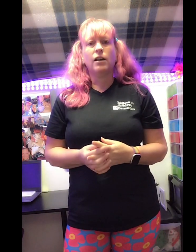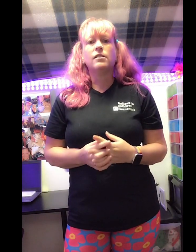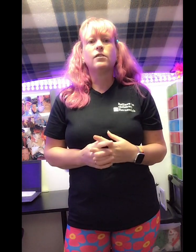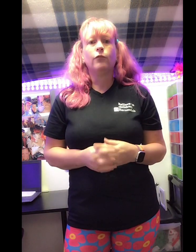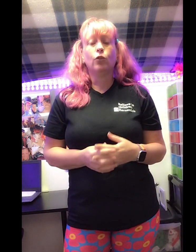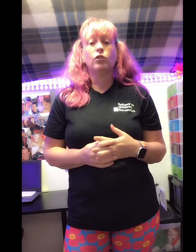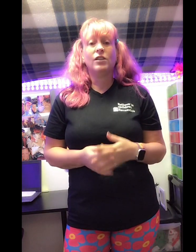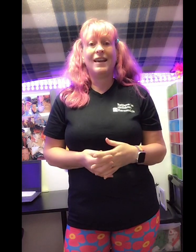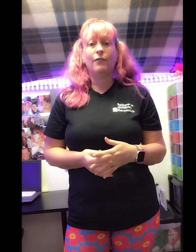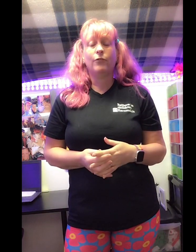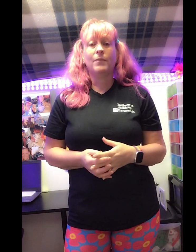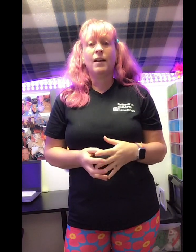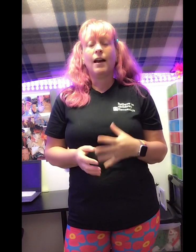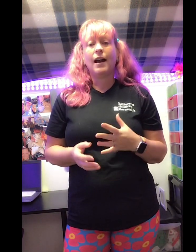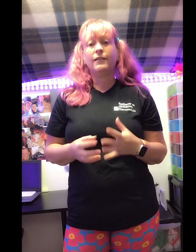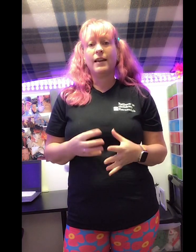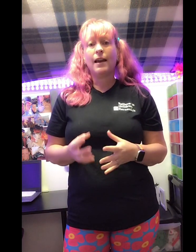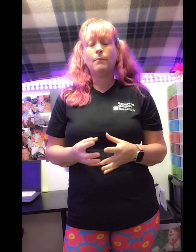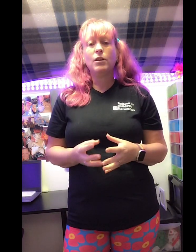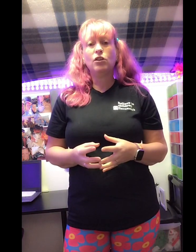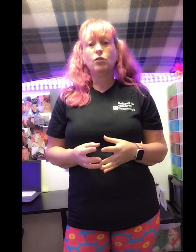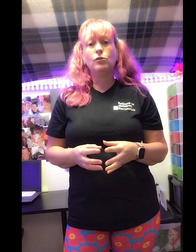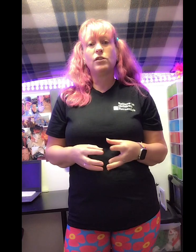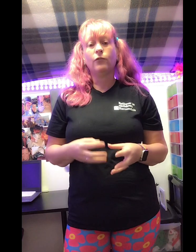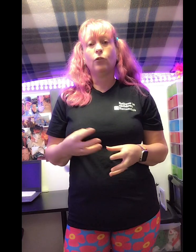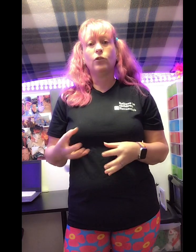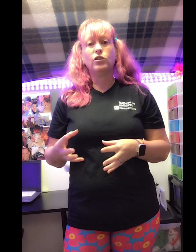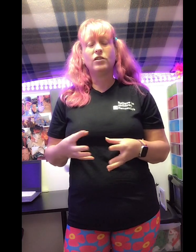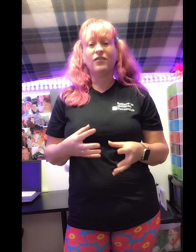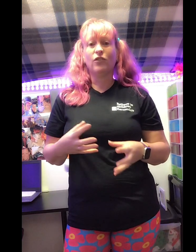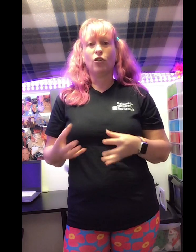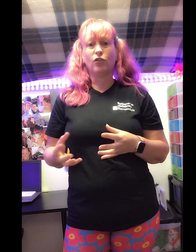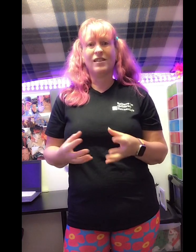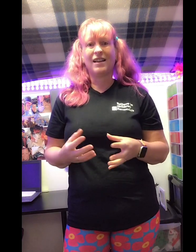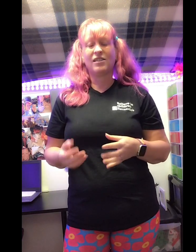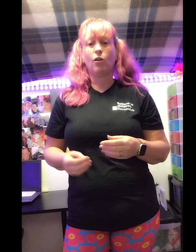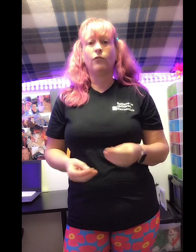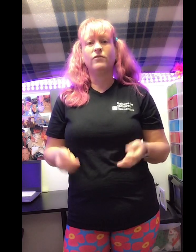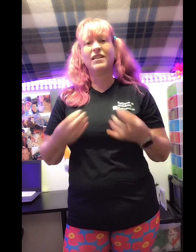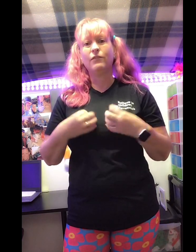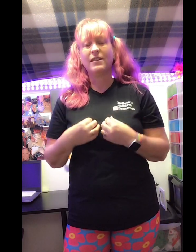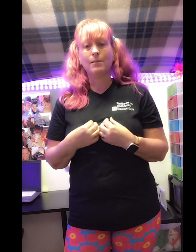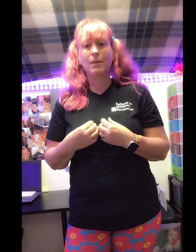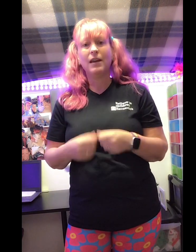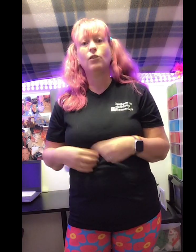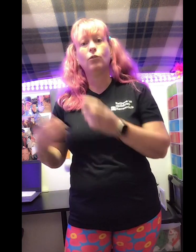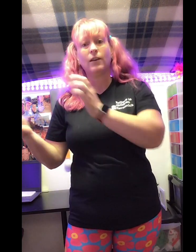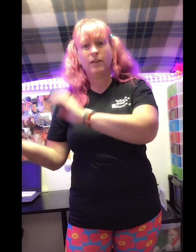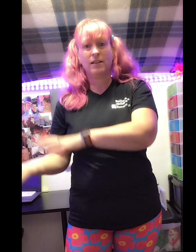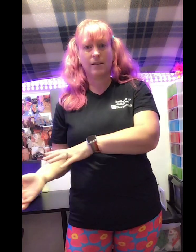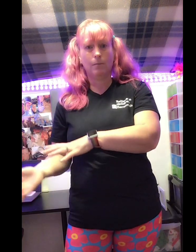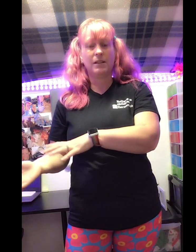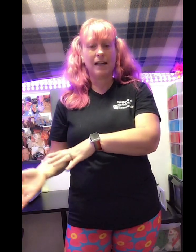signs for to give, and they can be used for the different contexts of giving to me or giving to somebody